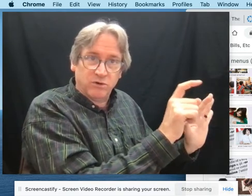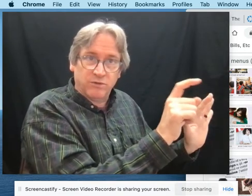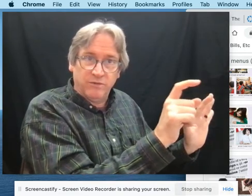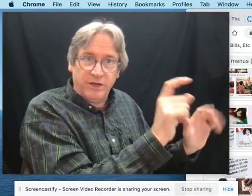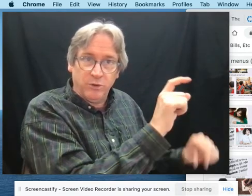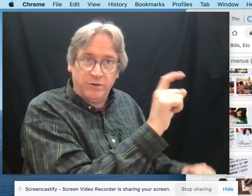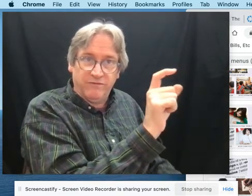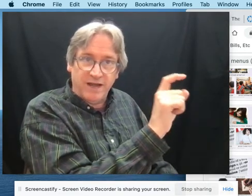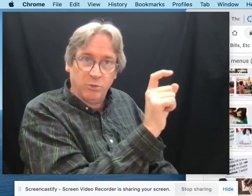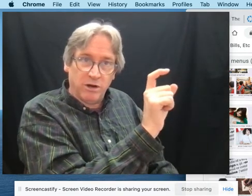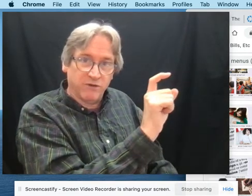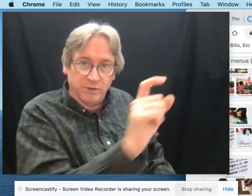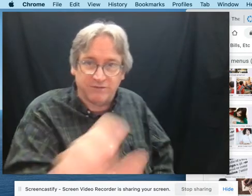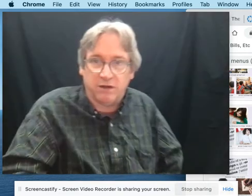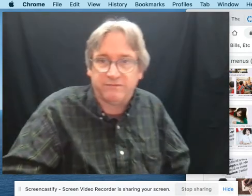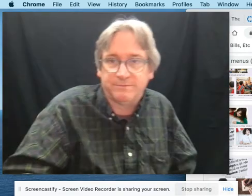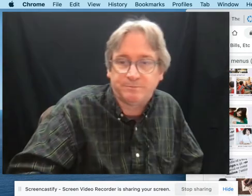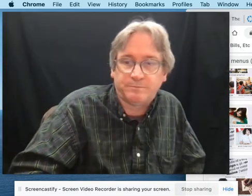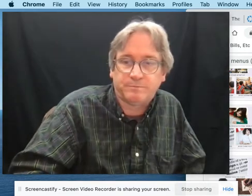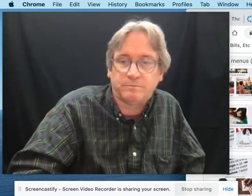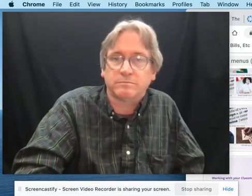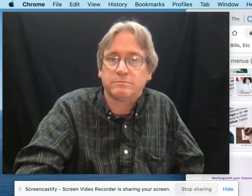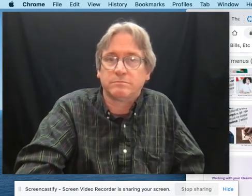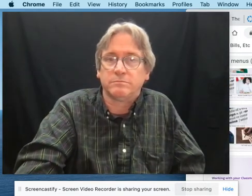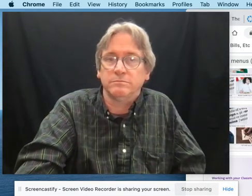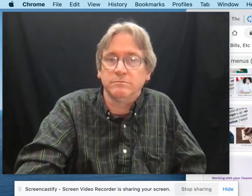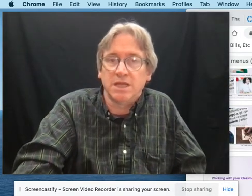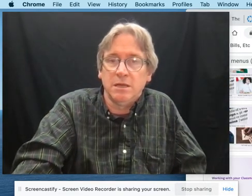fast forward through the video, you can find wherever you left off.